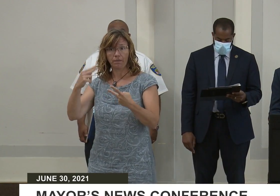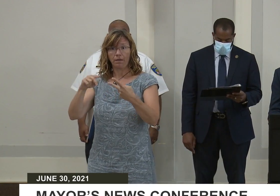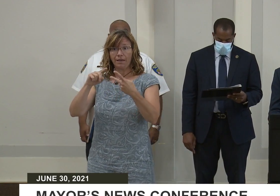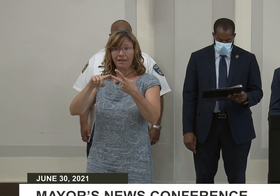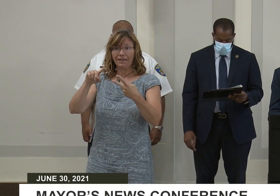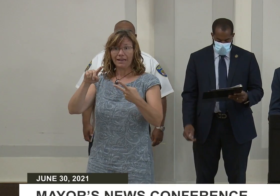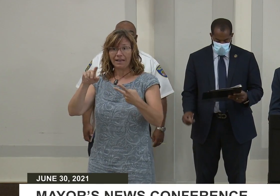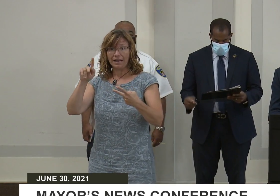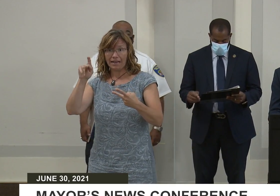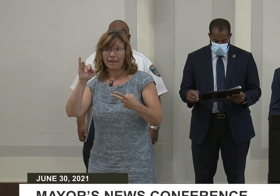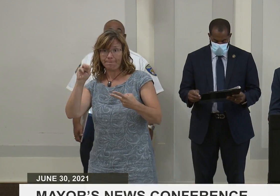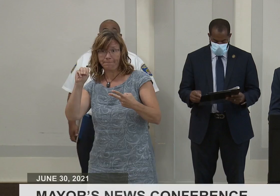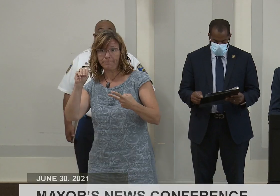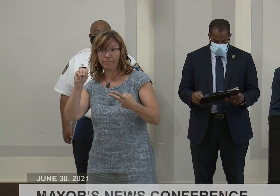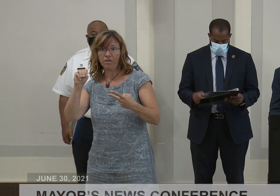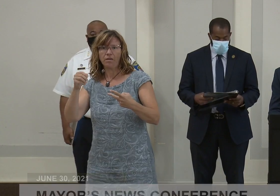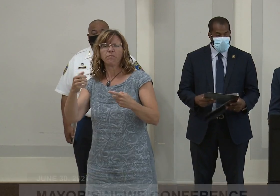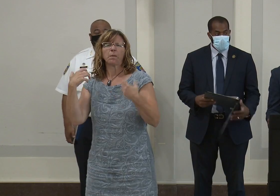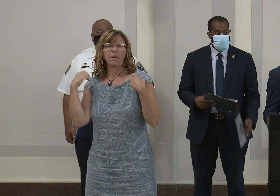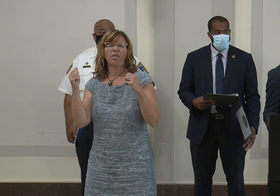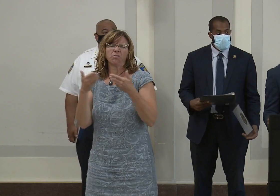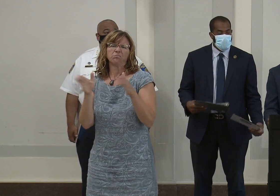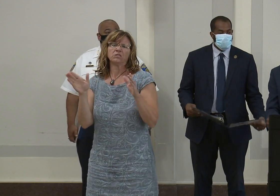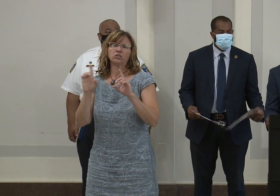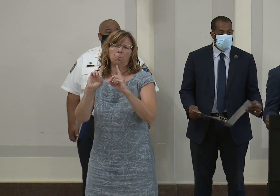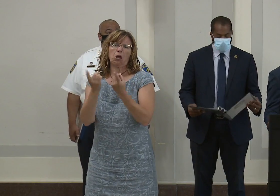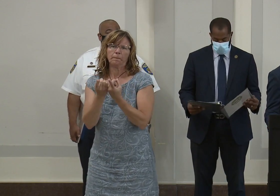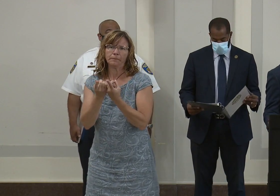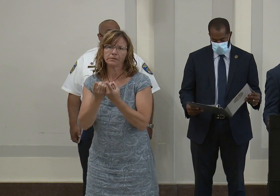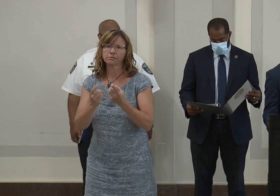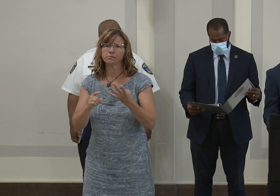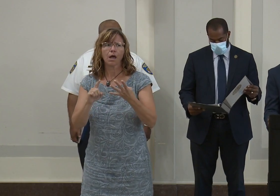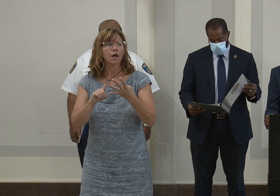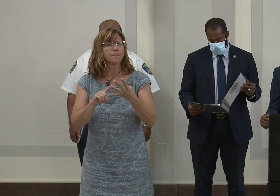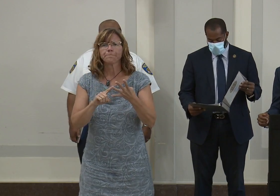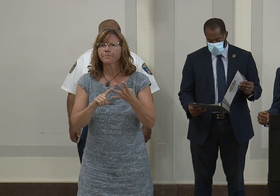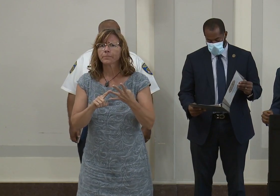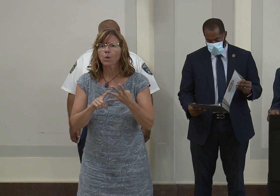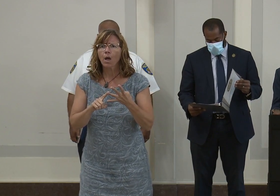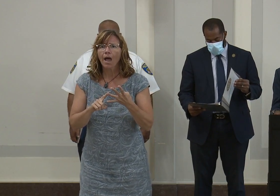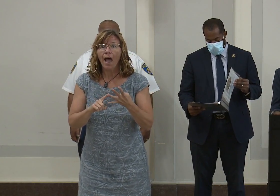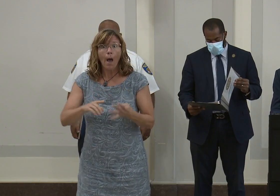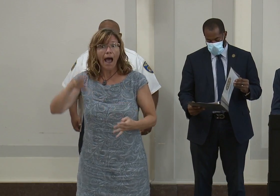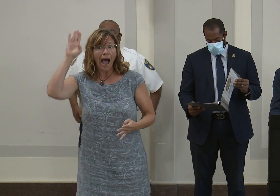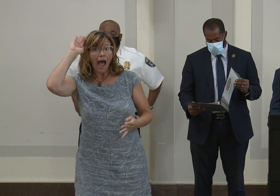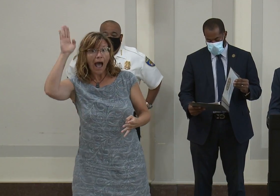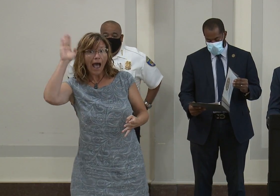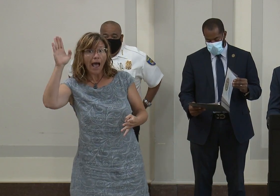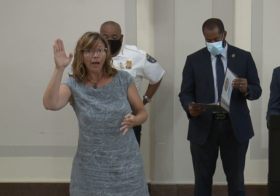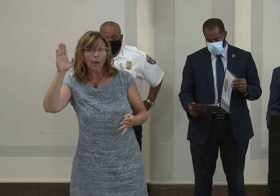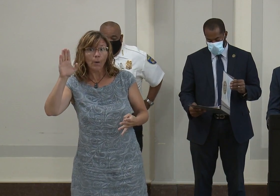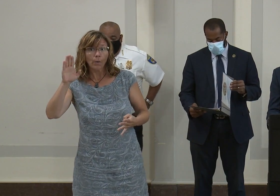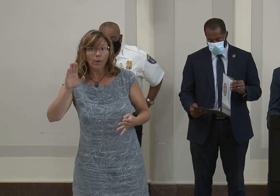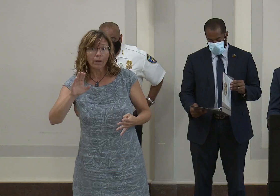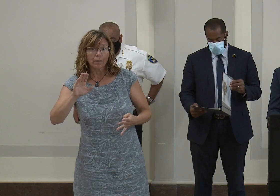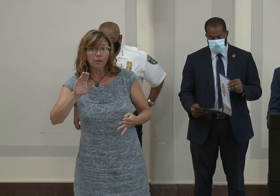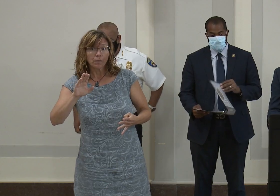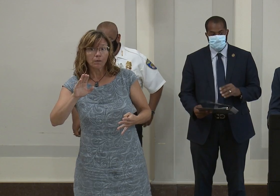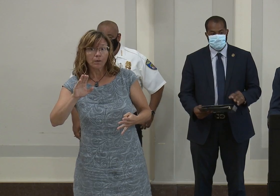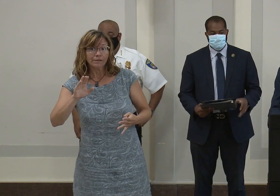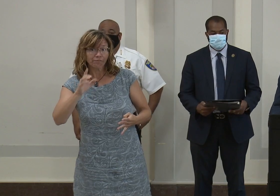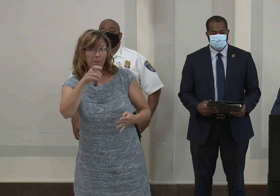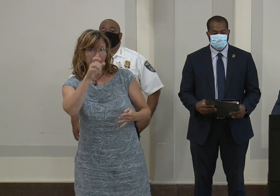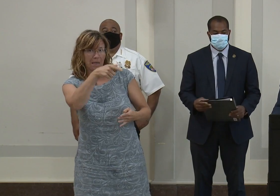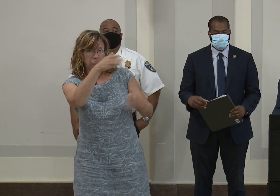and Response at the Health Department, and, there you go, Lieutenant Holmes from the Baltimore City Fire